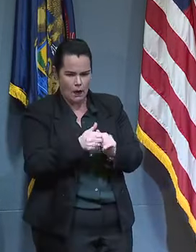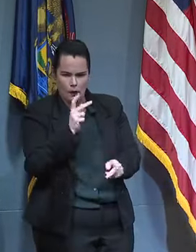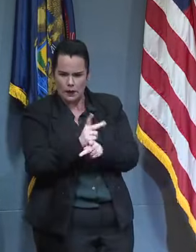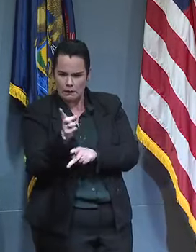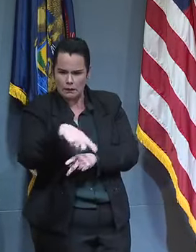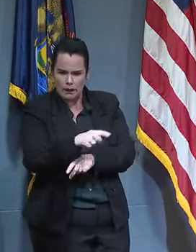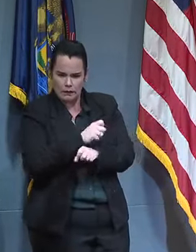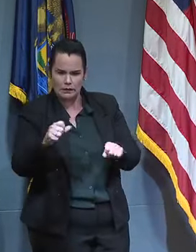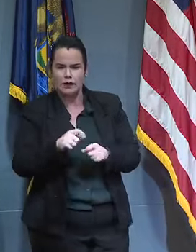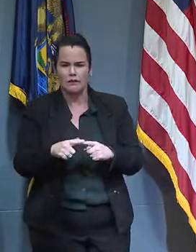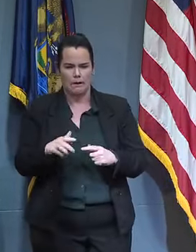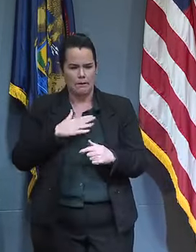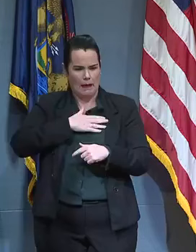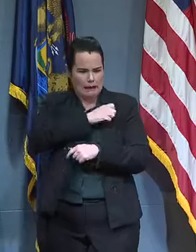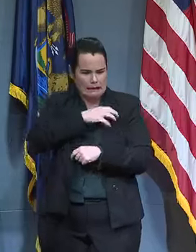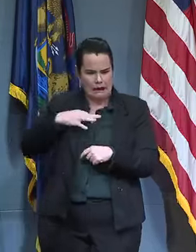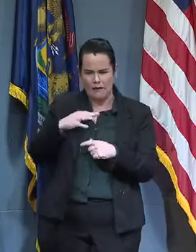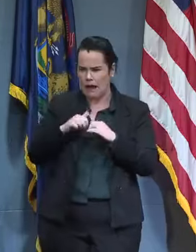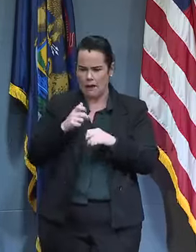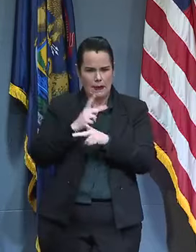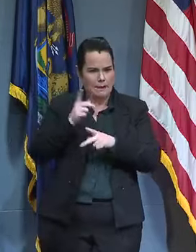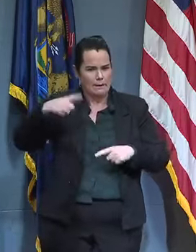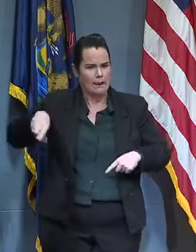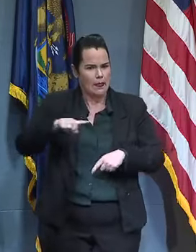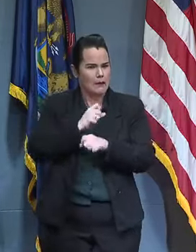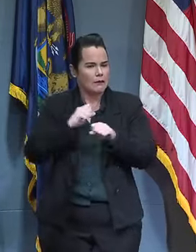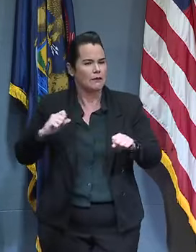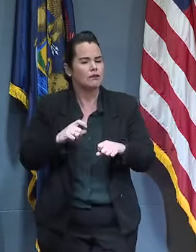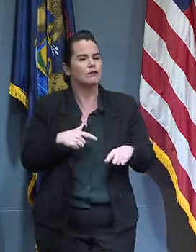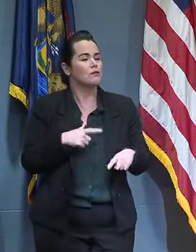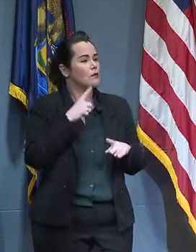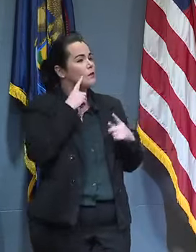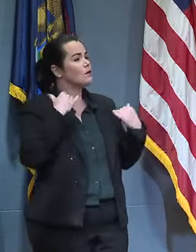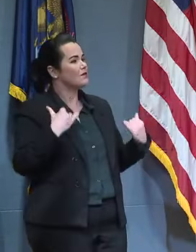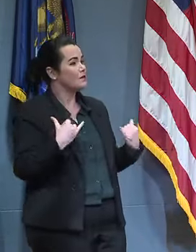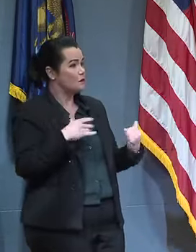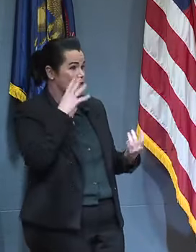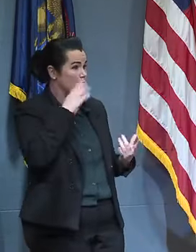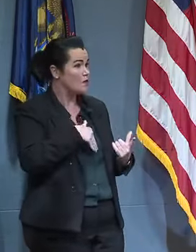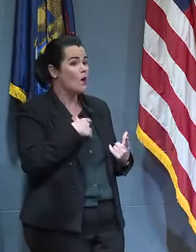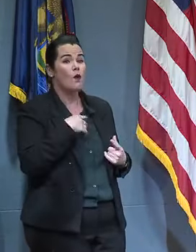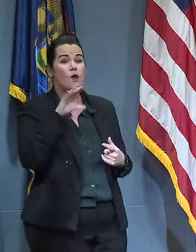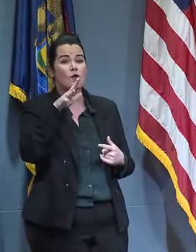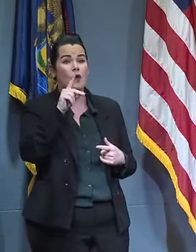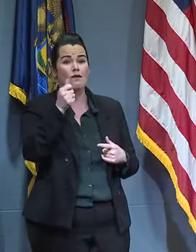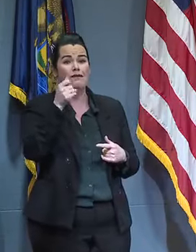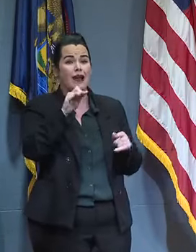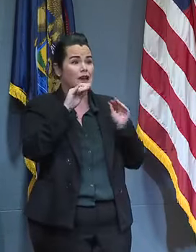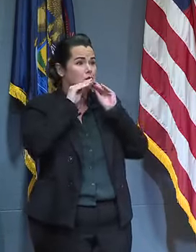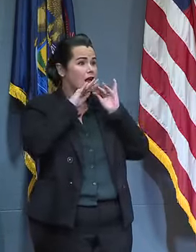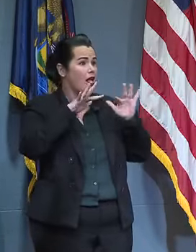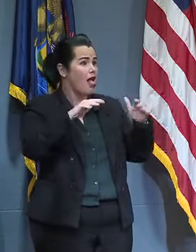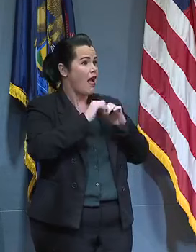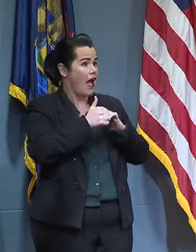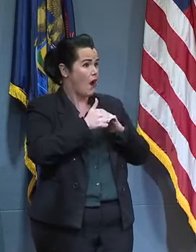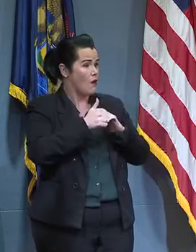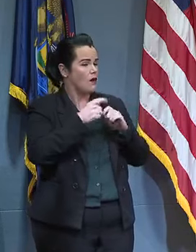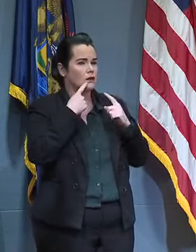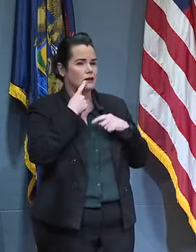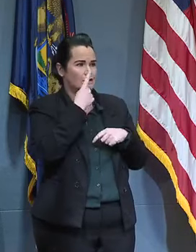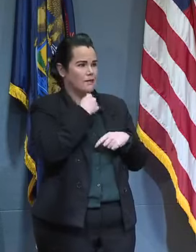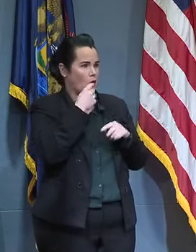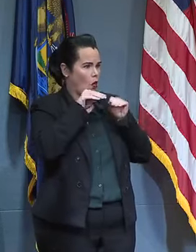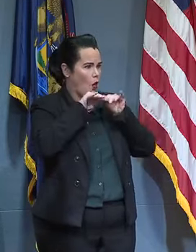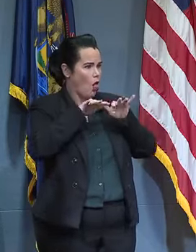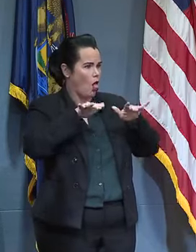know that, you know, the COVID-19 is spread through, you know, the mouth, and that's what dentistry is all about. And so we're not